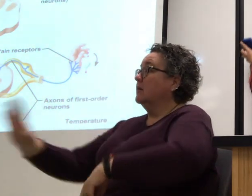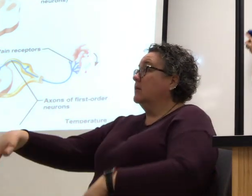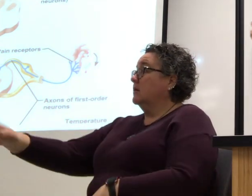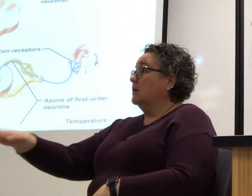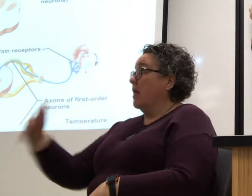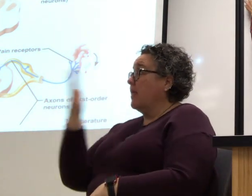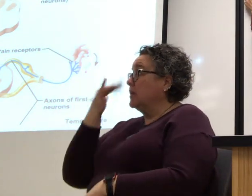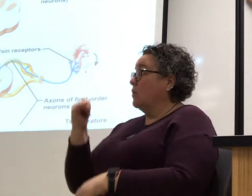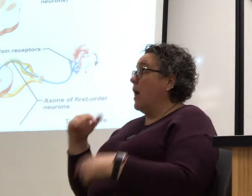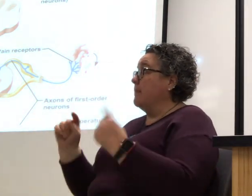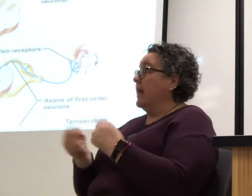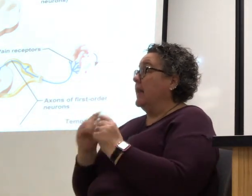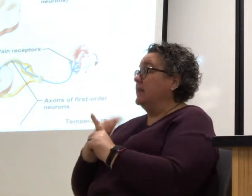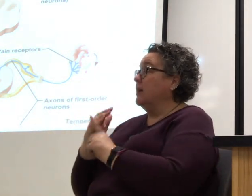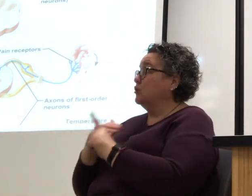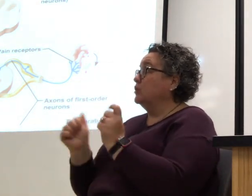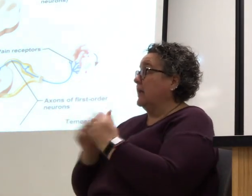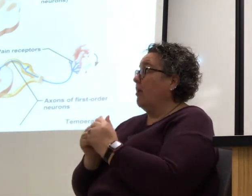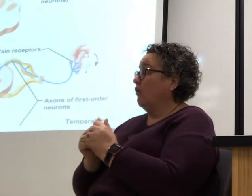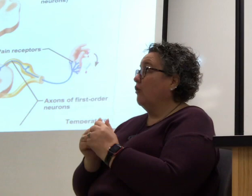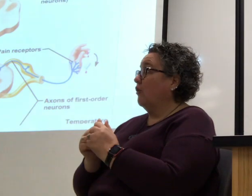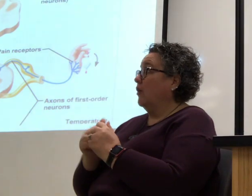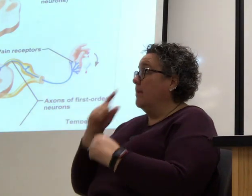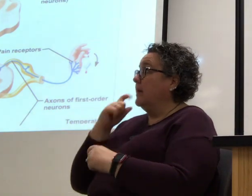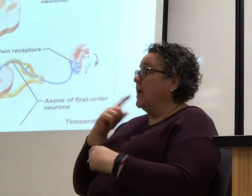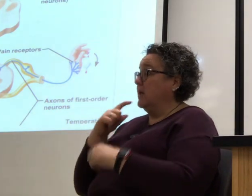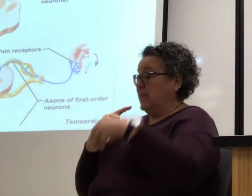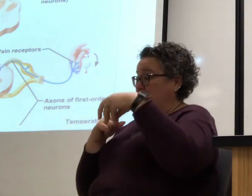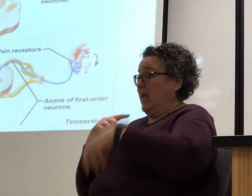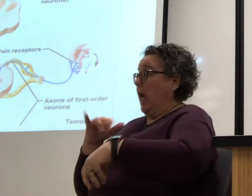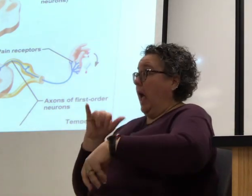and temperature are together. It's the same pathway.